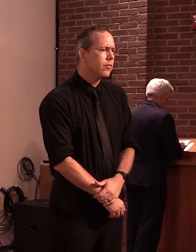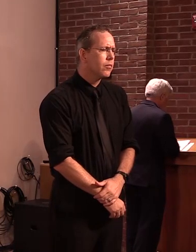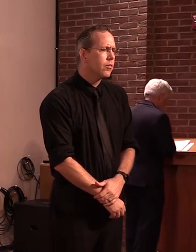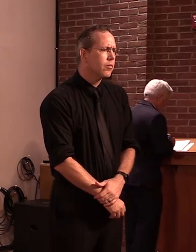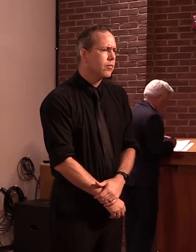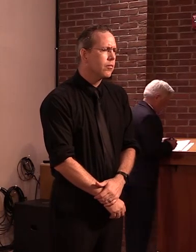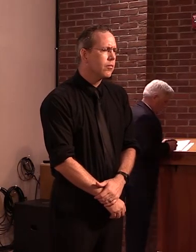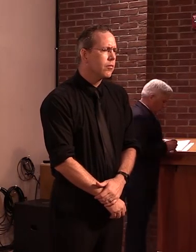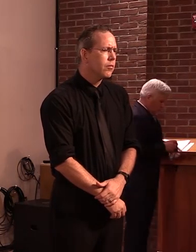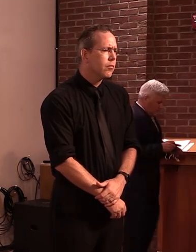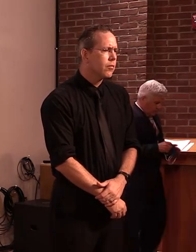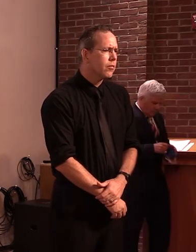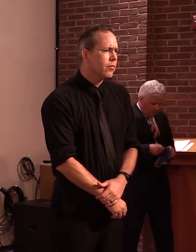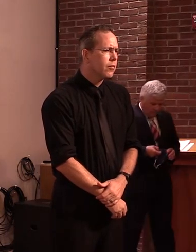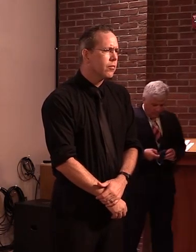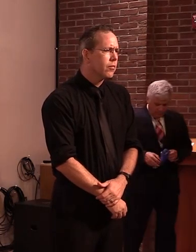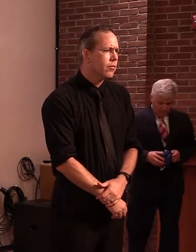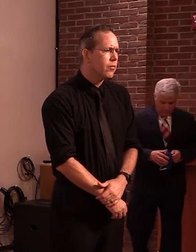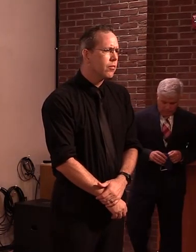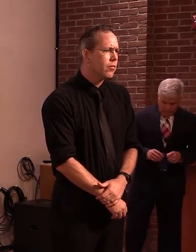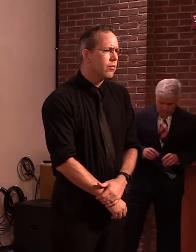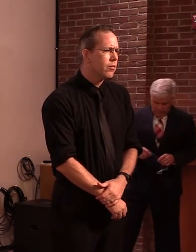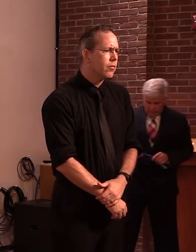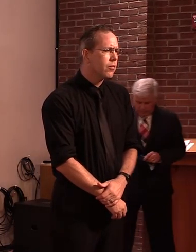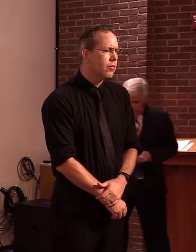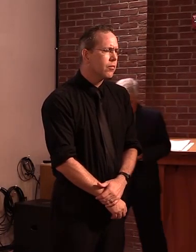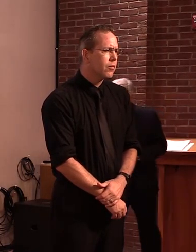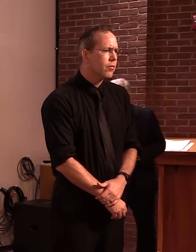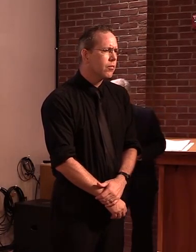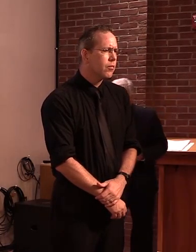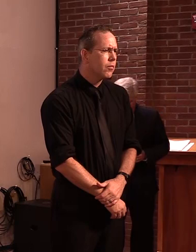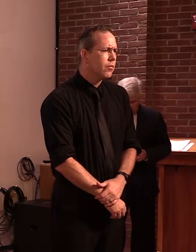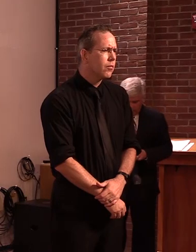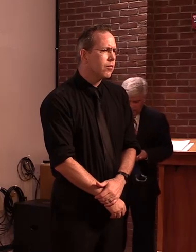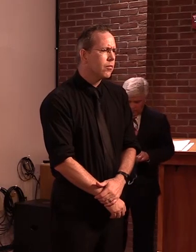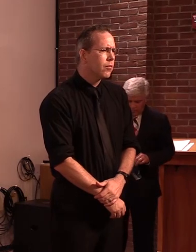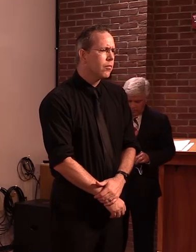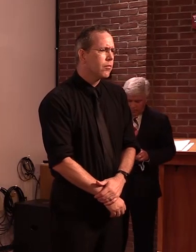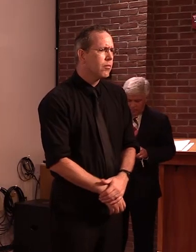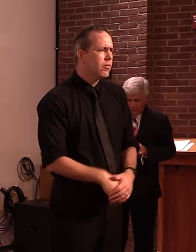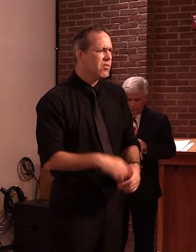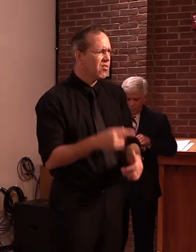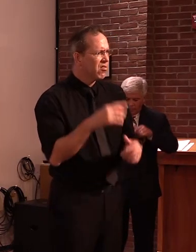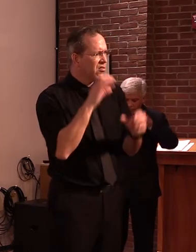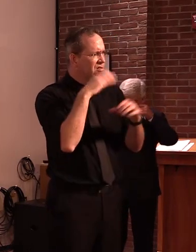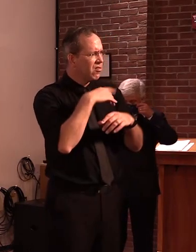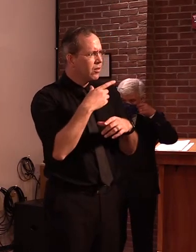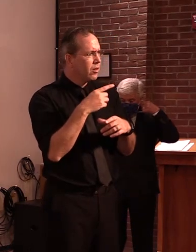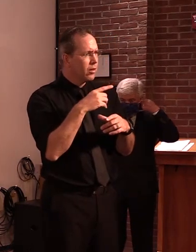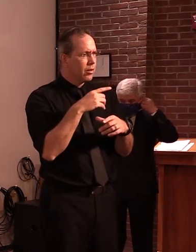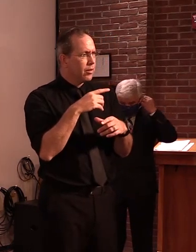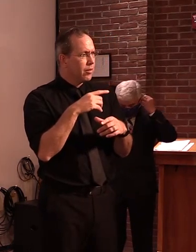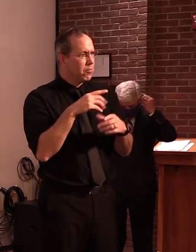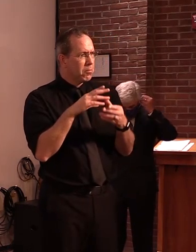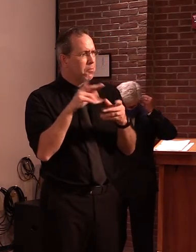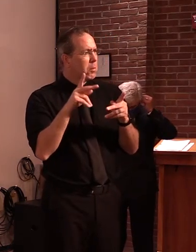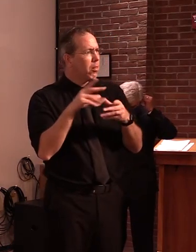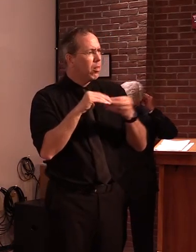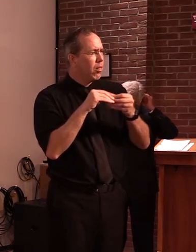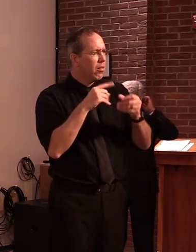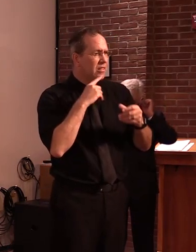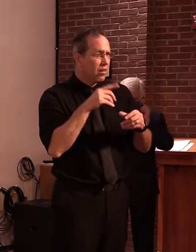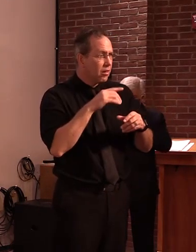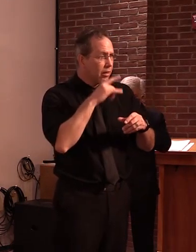children being contained to a classroom all day long when, you know, even inmates in our